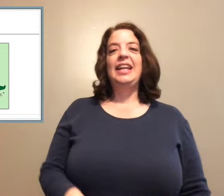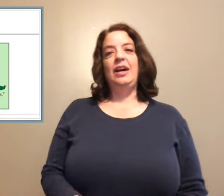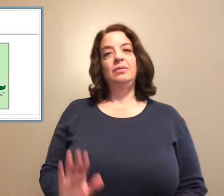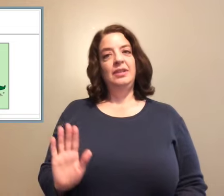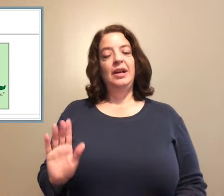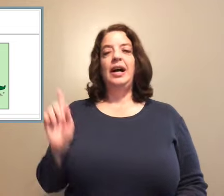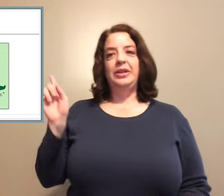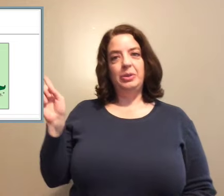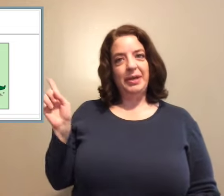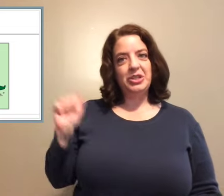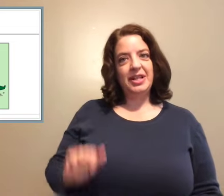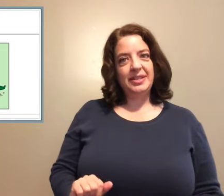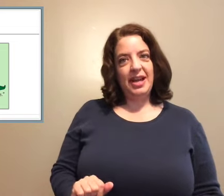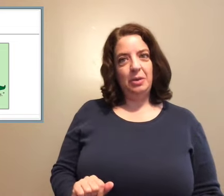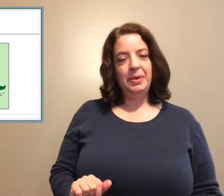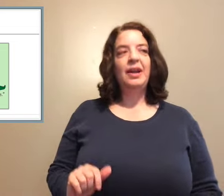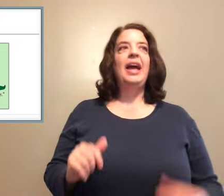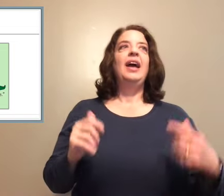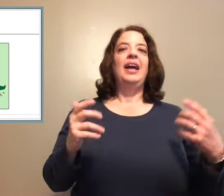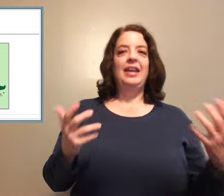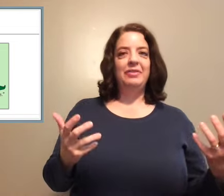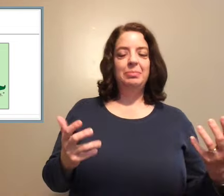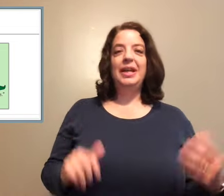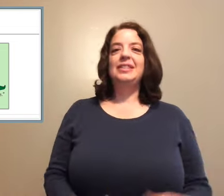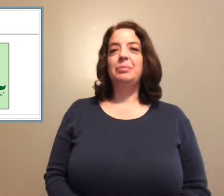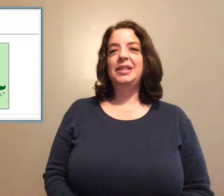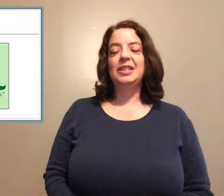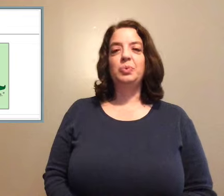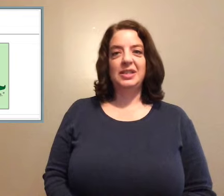Now, I know the picture doesn't help. Inevitably, somebody says, what's